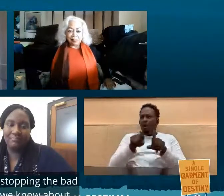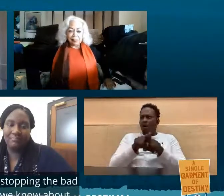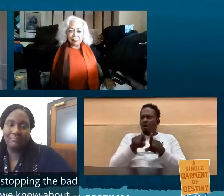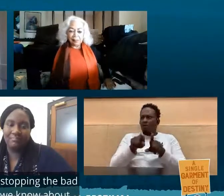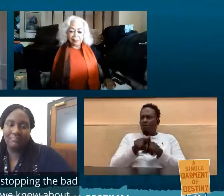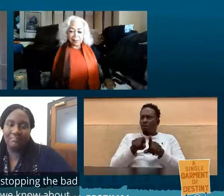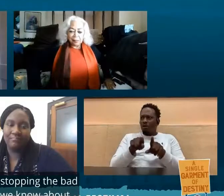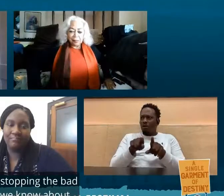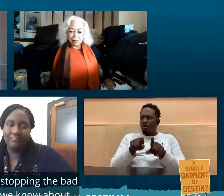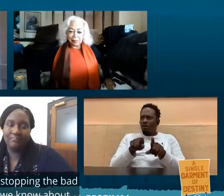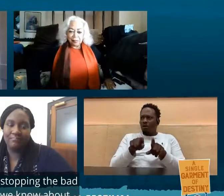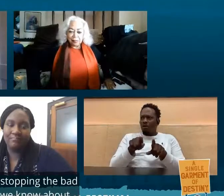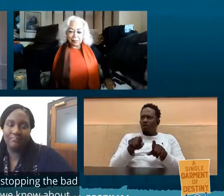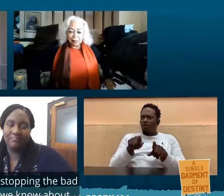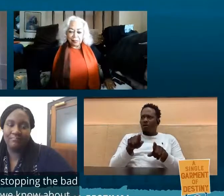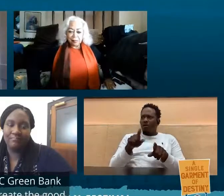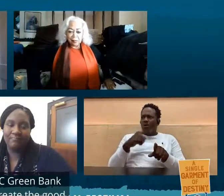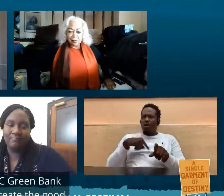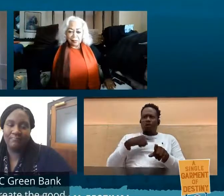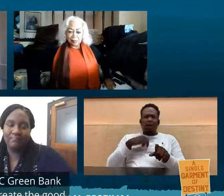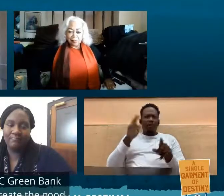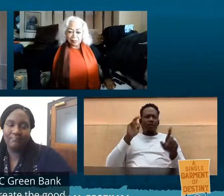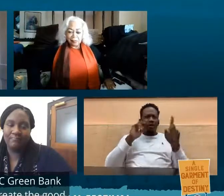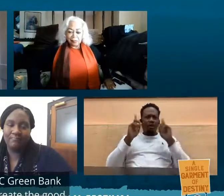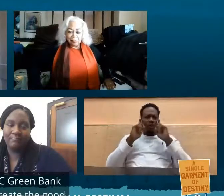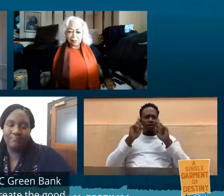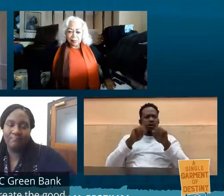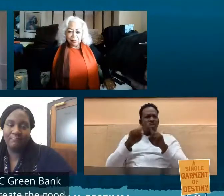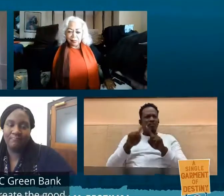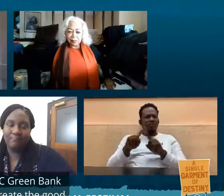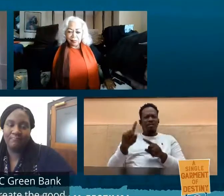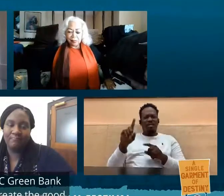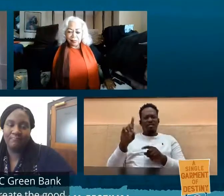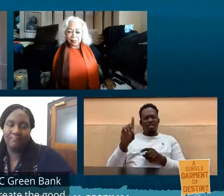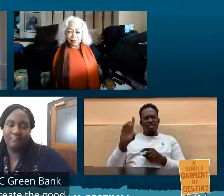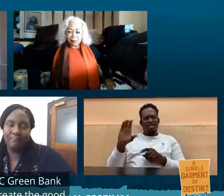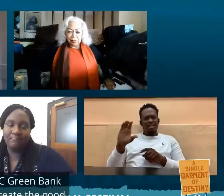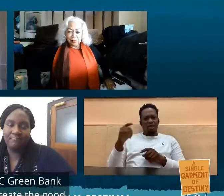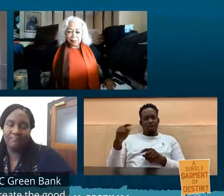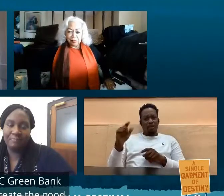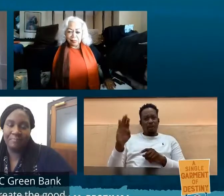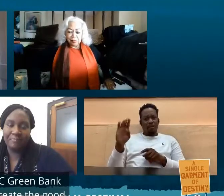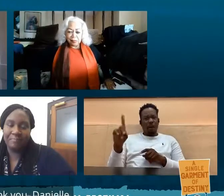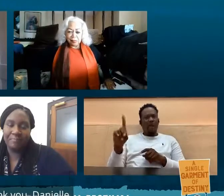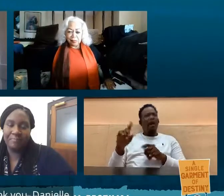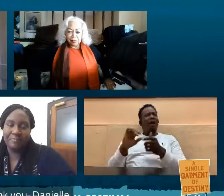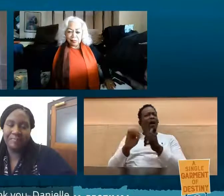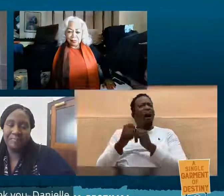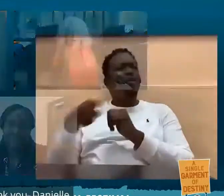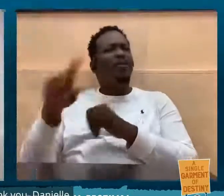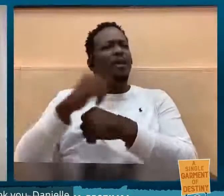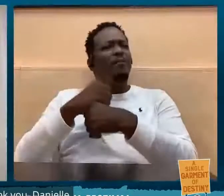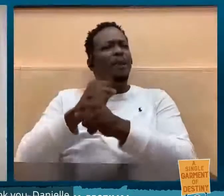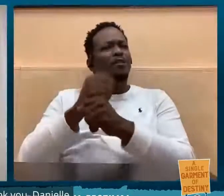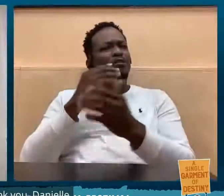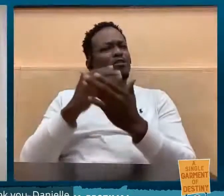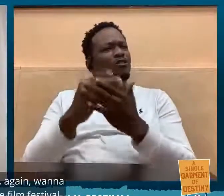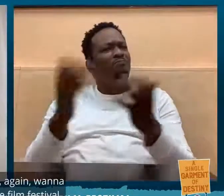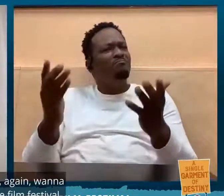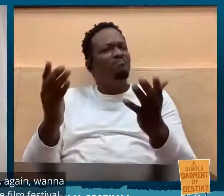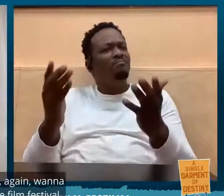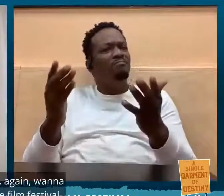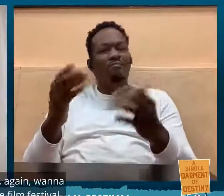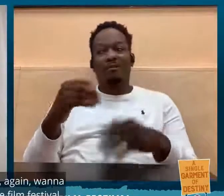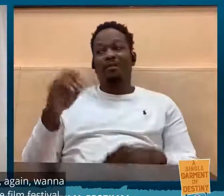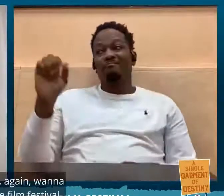besides stopping the bad things that we hear about, how is the DC Green Belt trying to create the good? Yeah, thank you, Danielle.